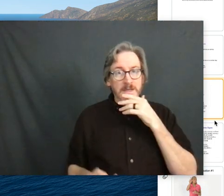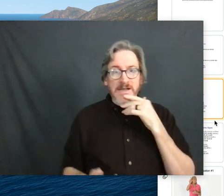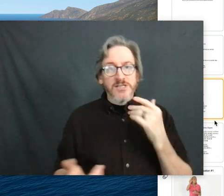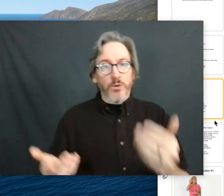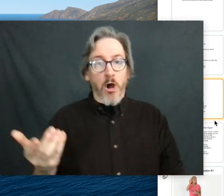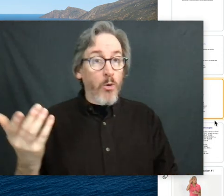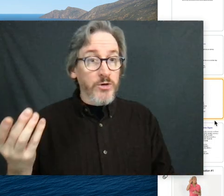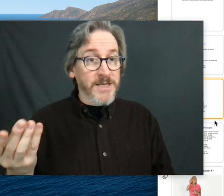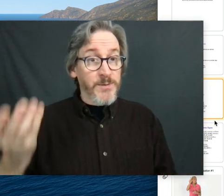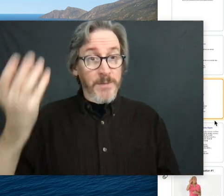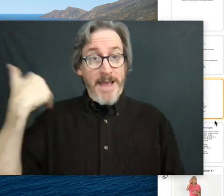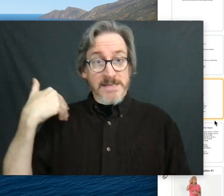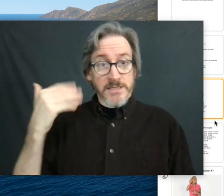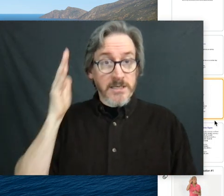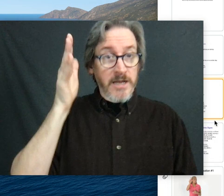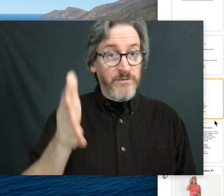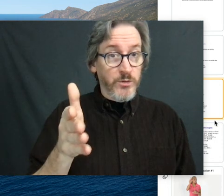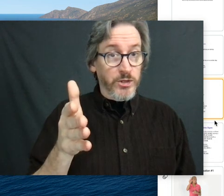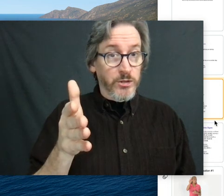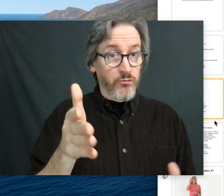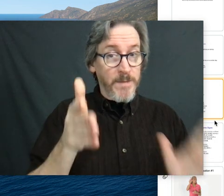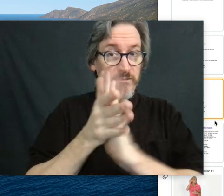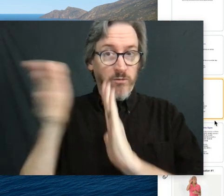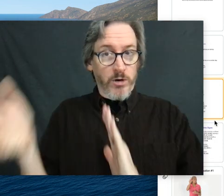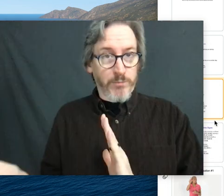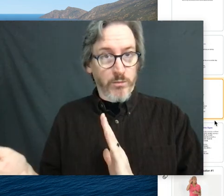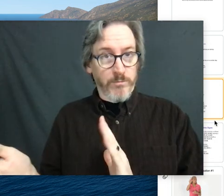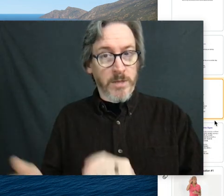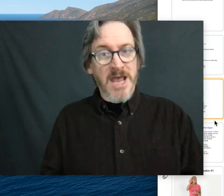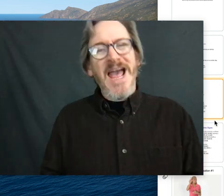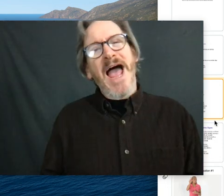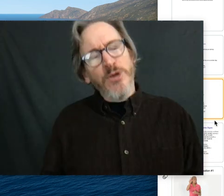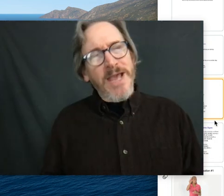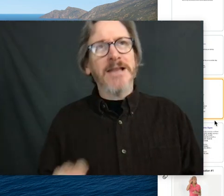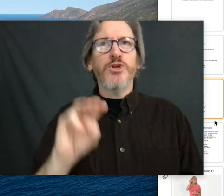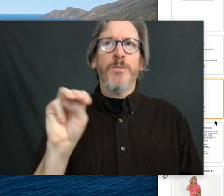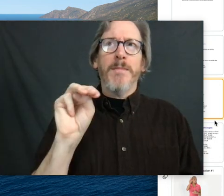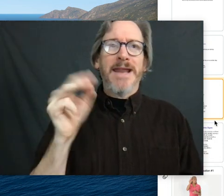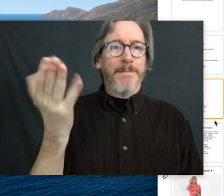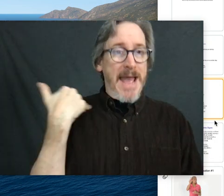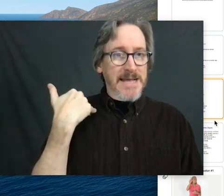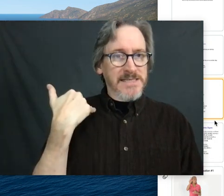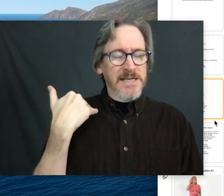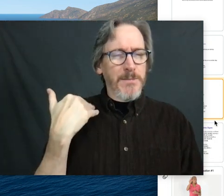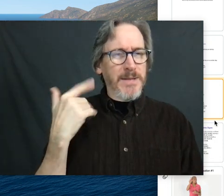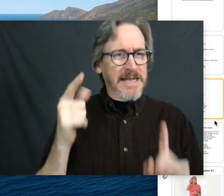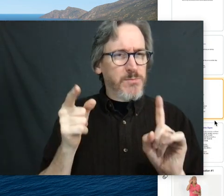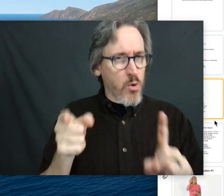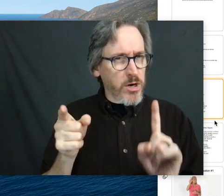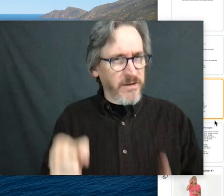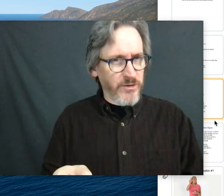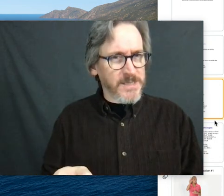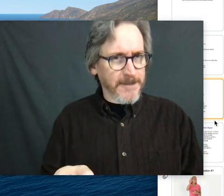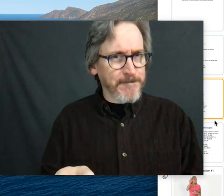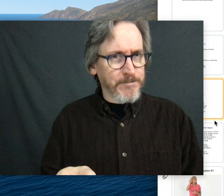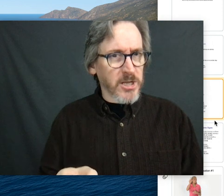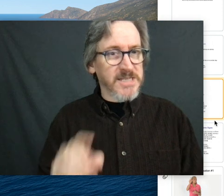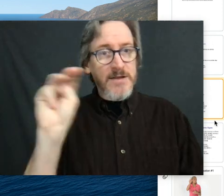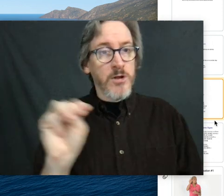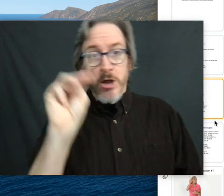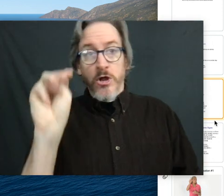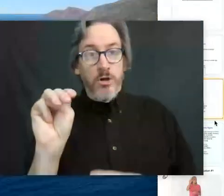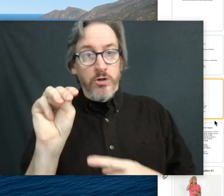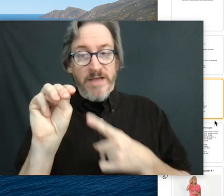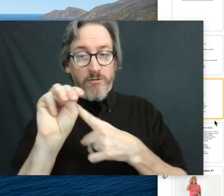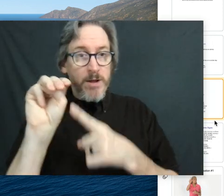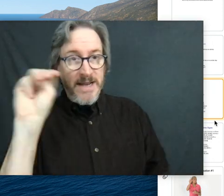Okay, so all we're doing is putting past and future right before. You can do Monday past, but that's more confusing because